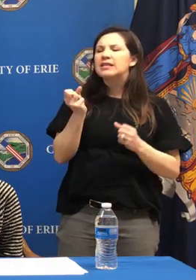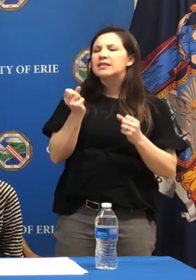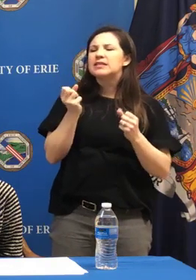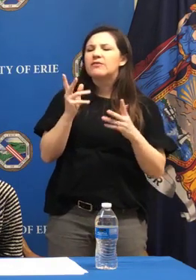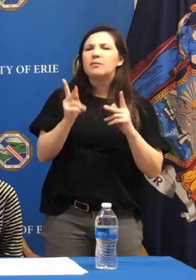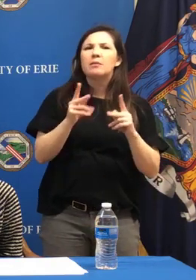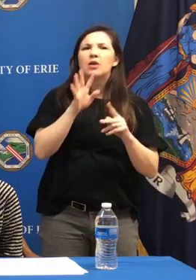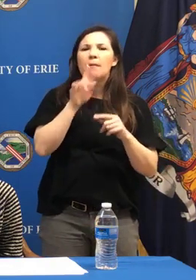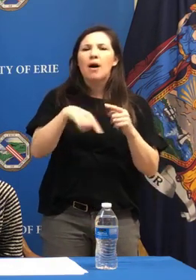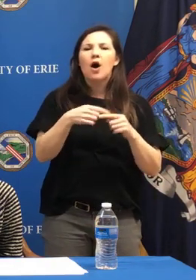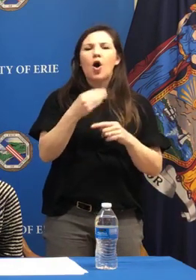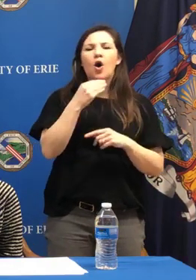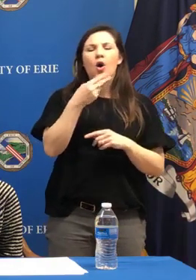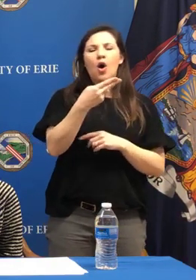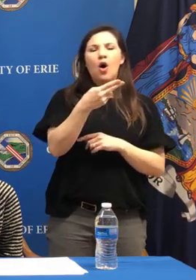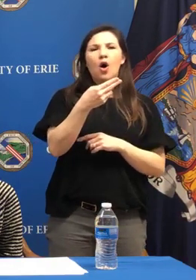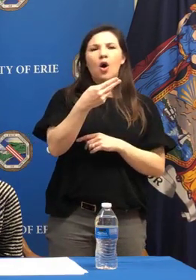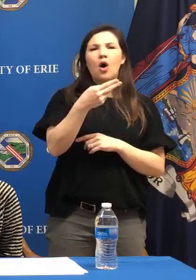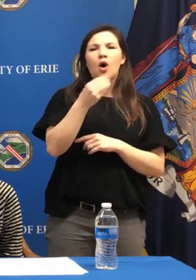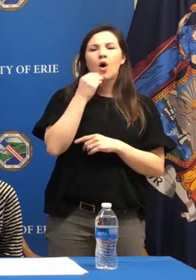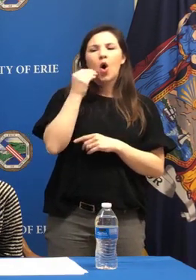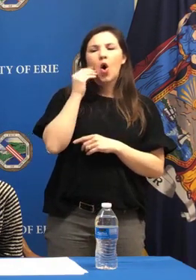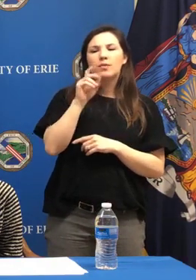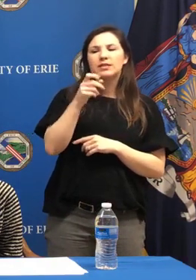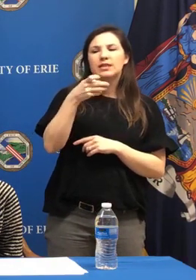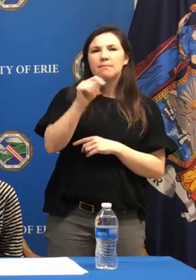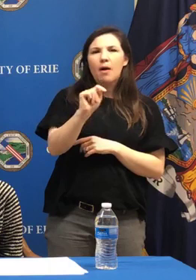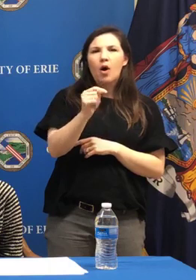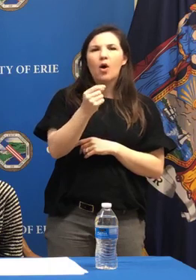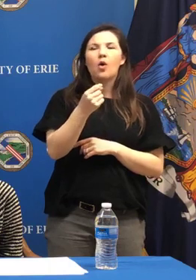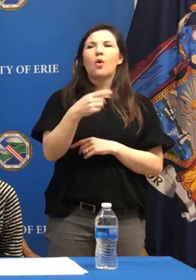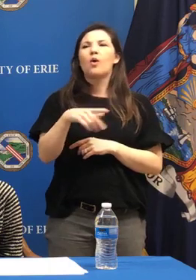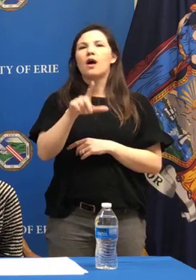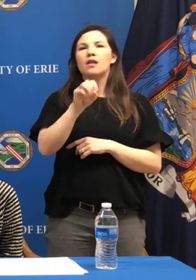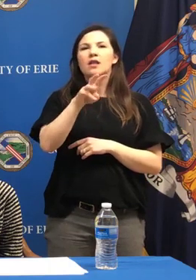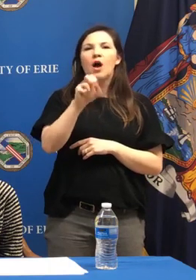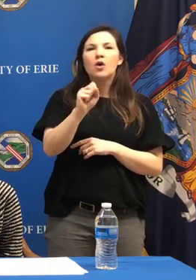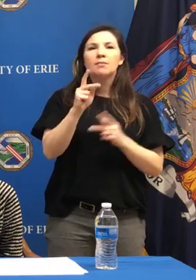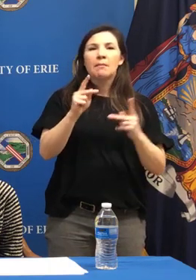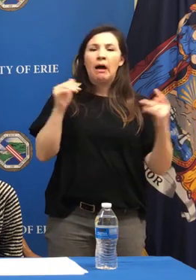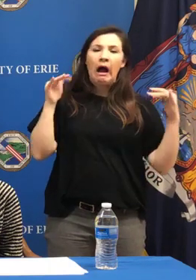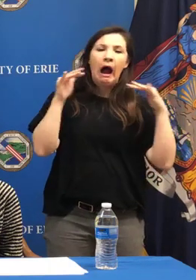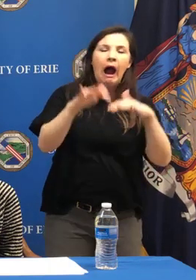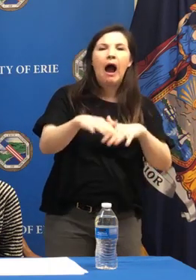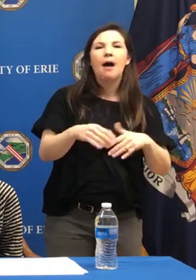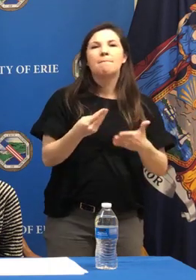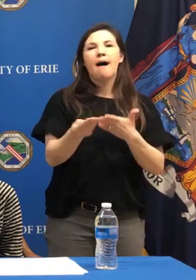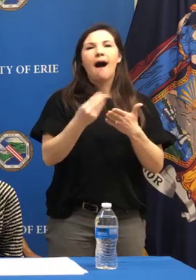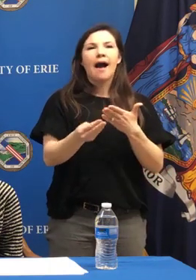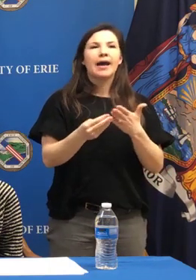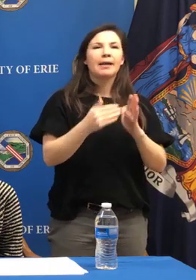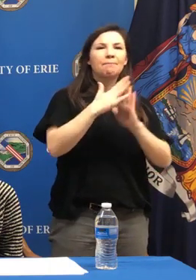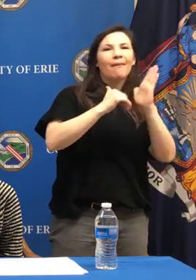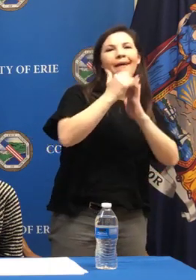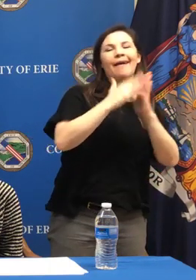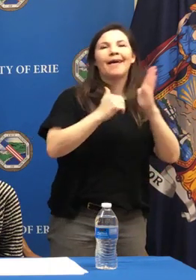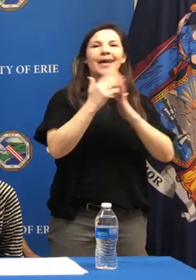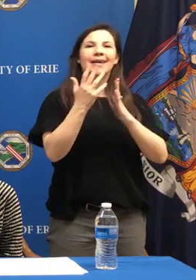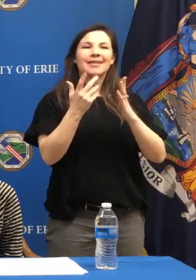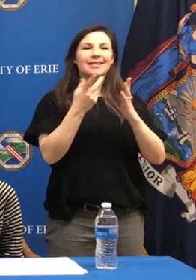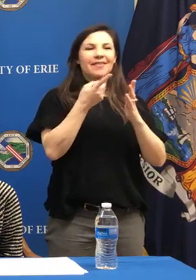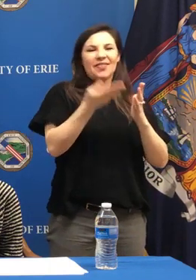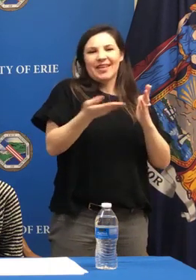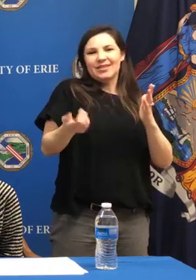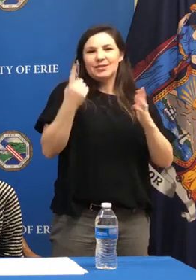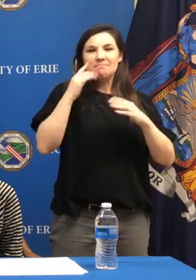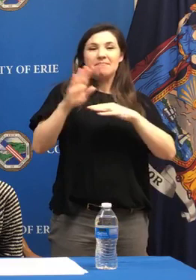Home Depot and Lowe's being, packed with people buying things like paint, gardening equipment, basically things to keep themselves